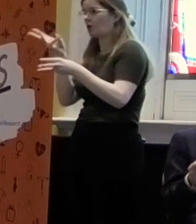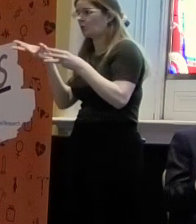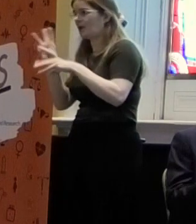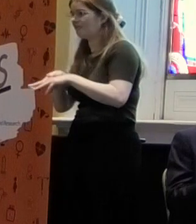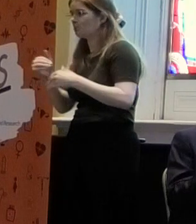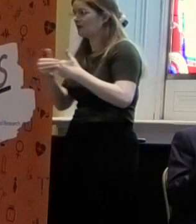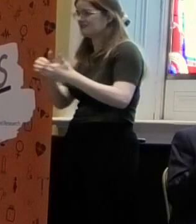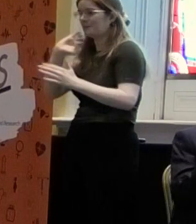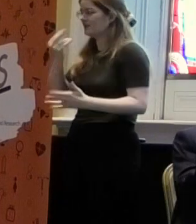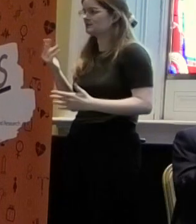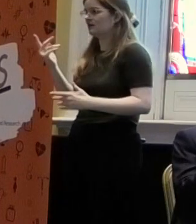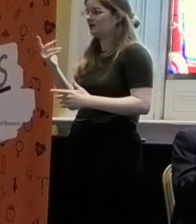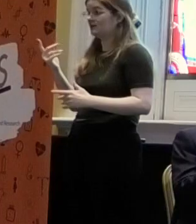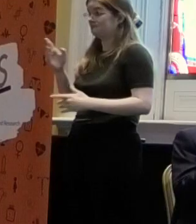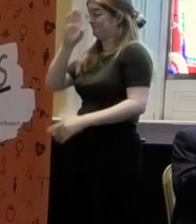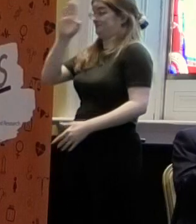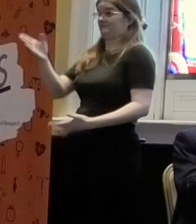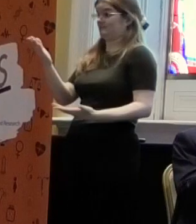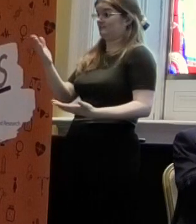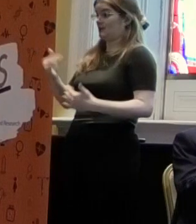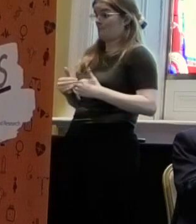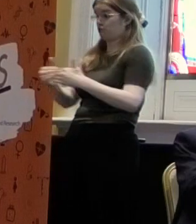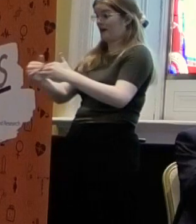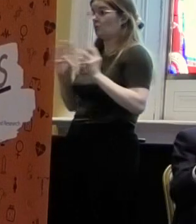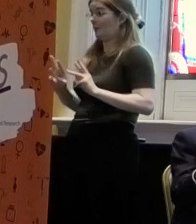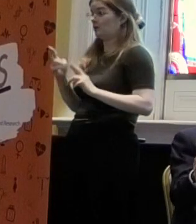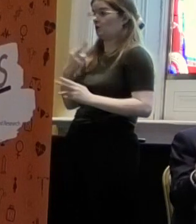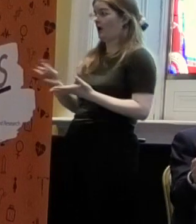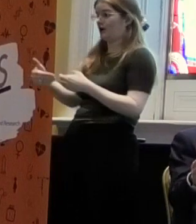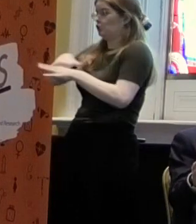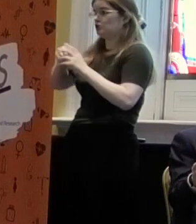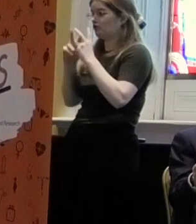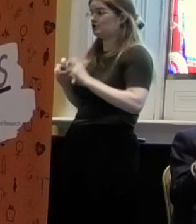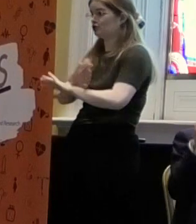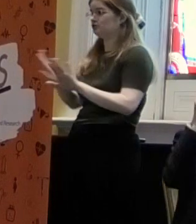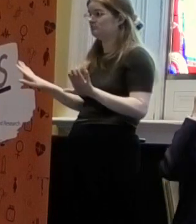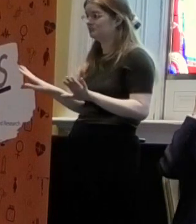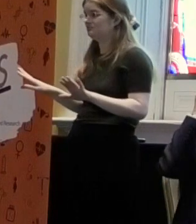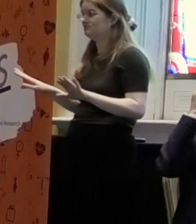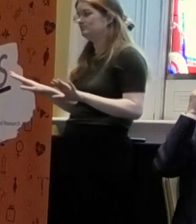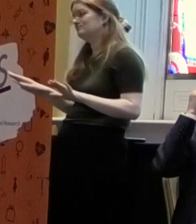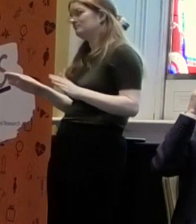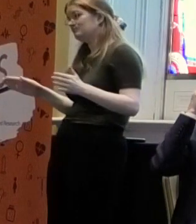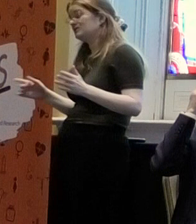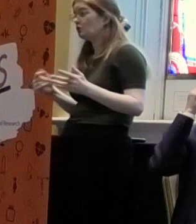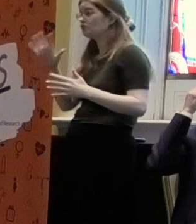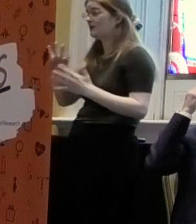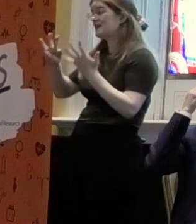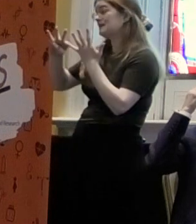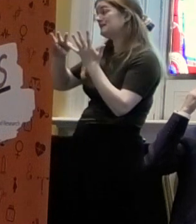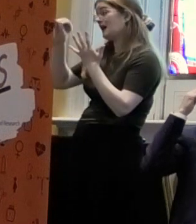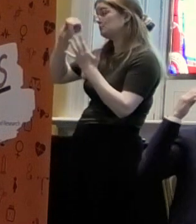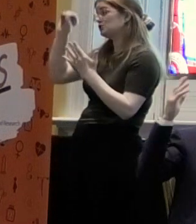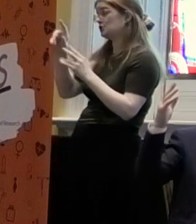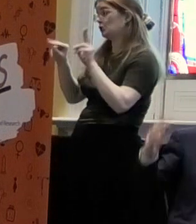pregnancy, because upfront, pregnant people were just excluded from the studies. So I think about 90% of new